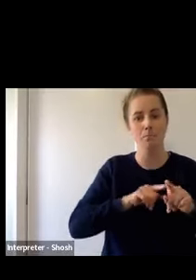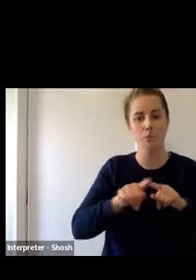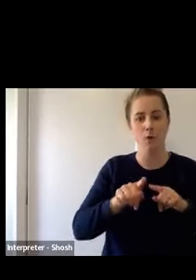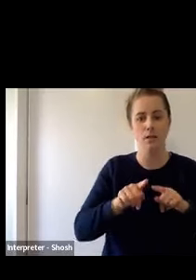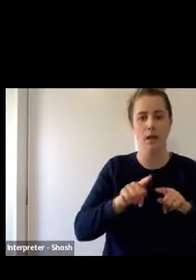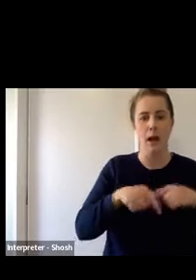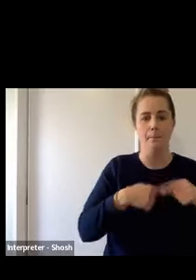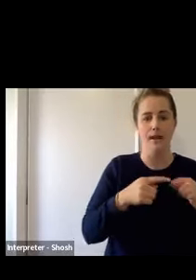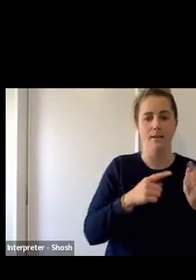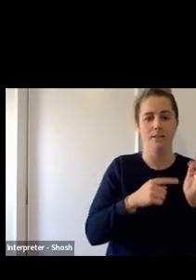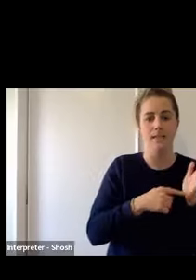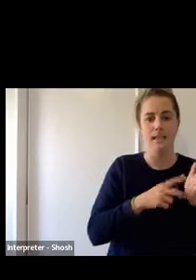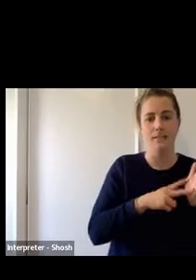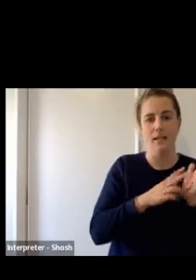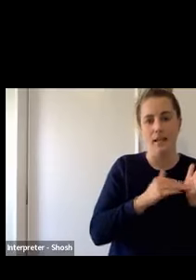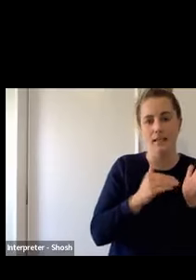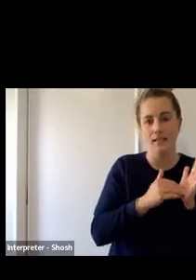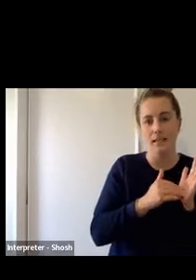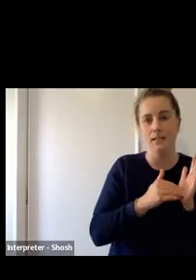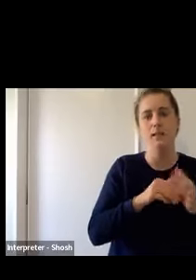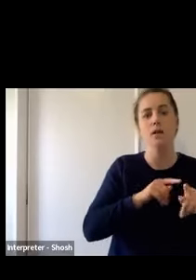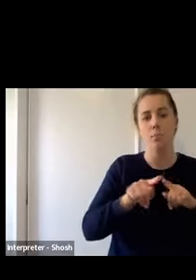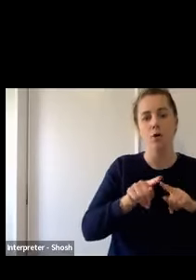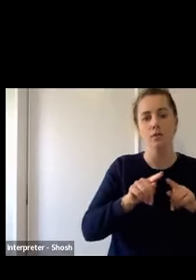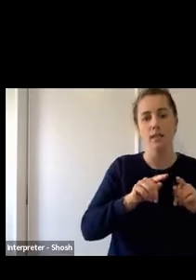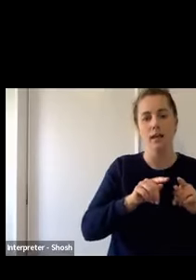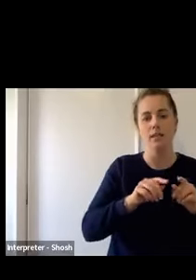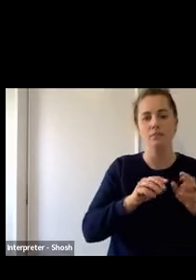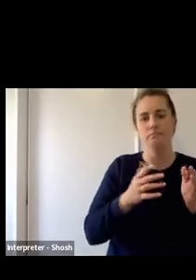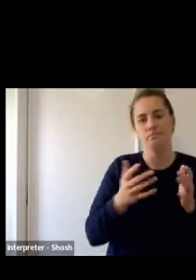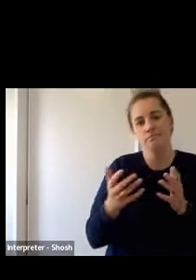TVNZ that has essentially fallen over since.